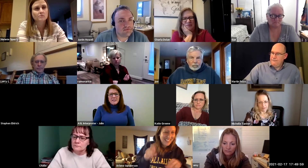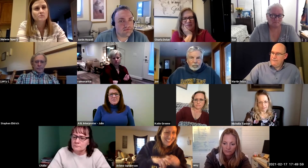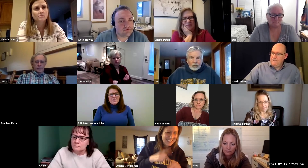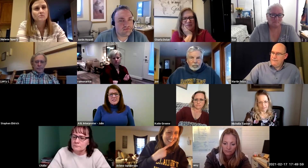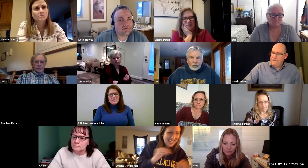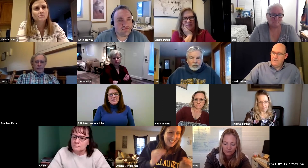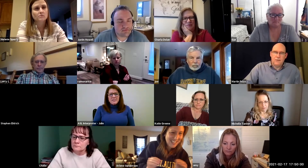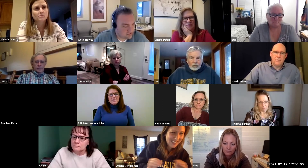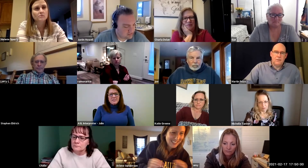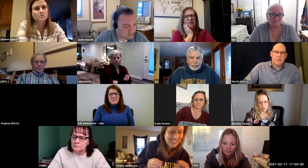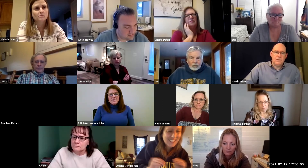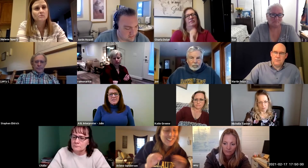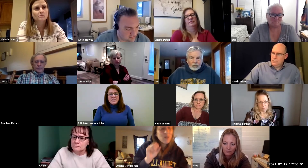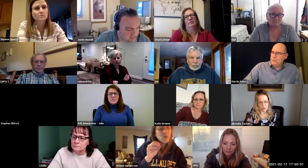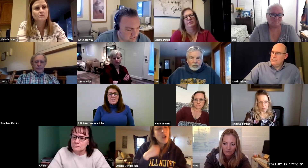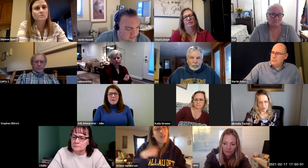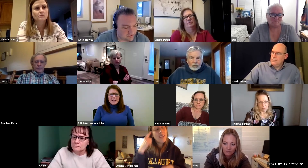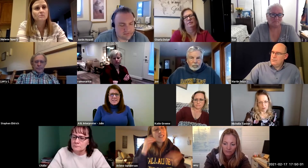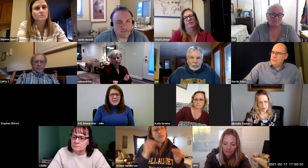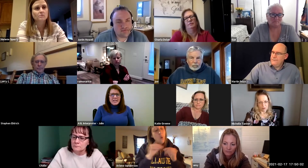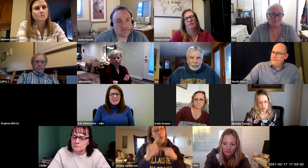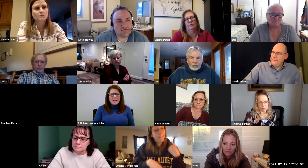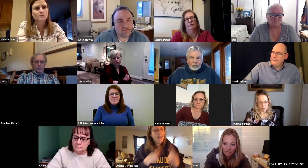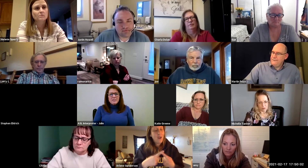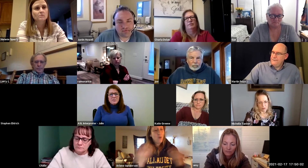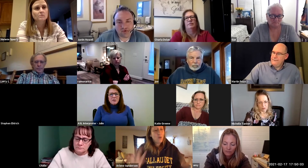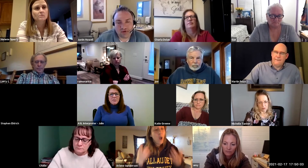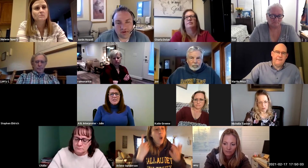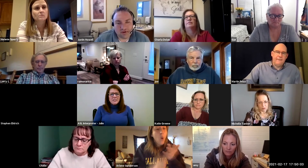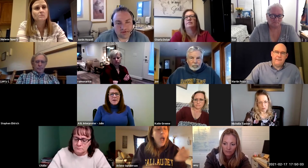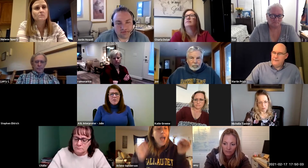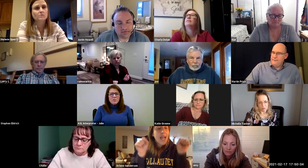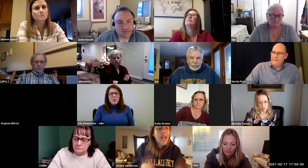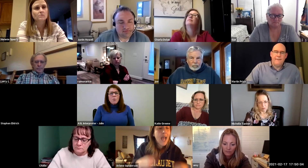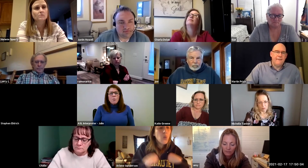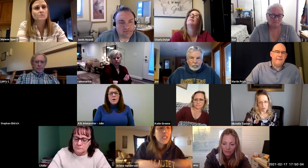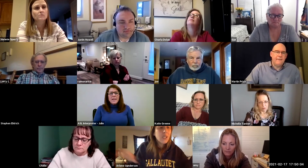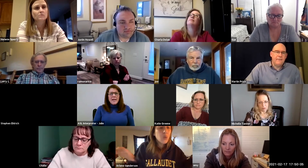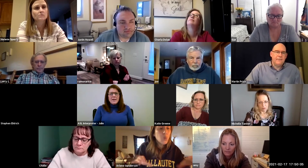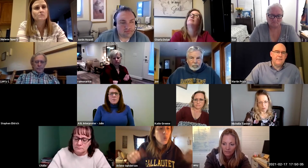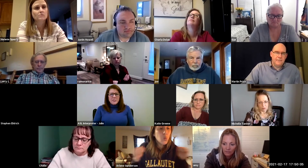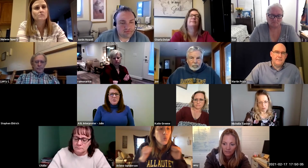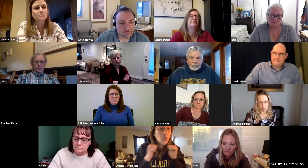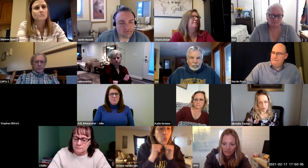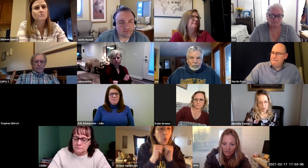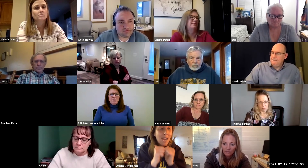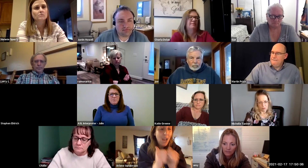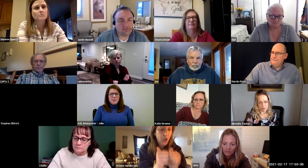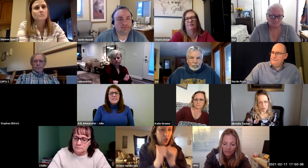the natives, that they couldn't sit back and say anything. So I think it's about what can we